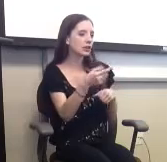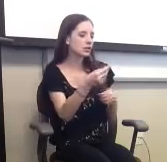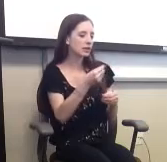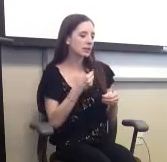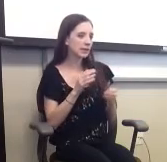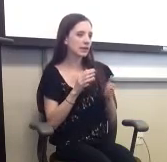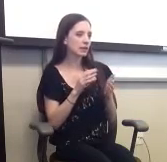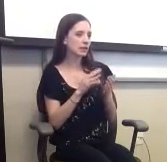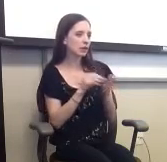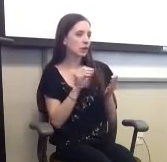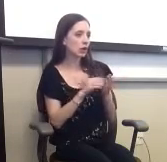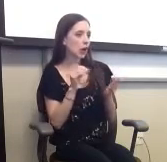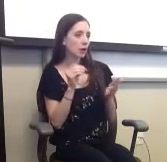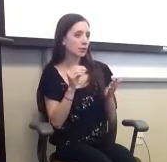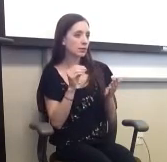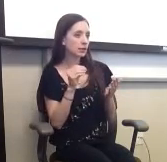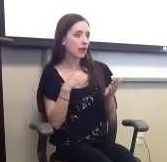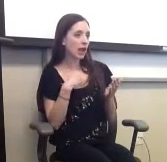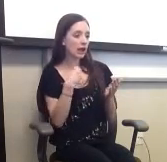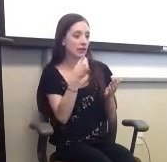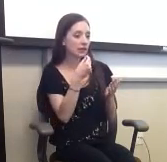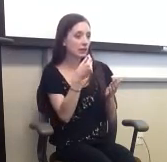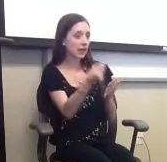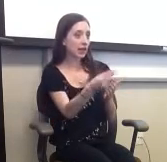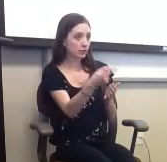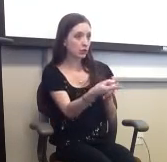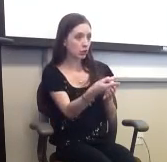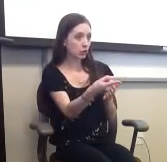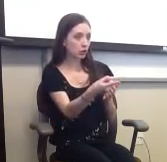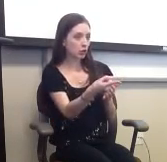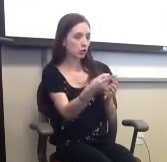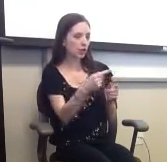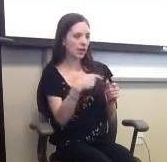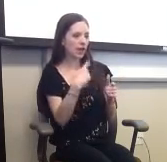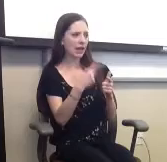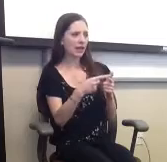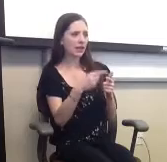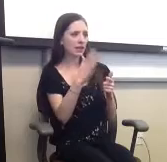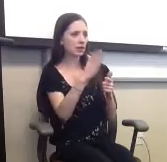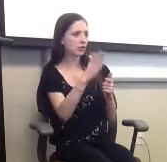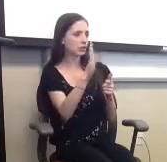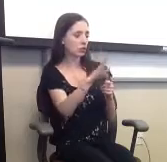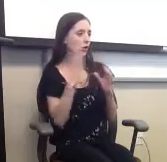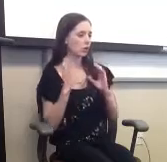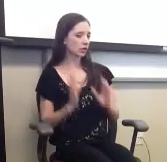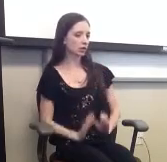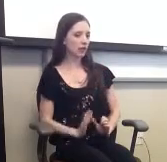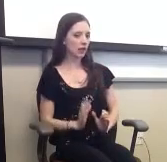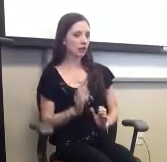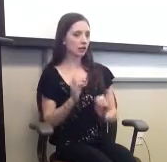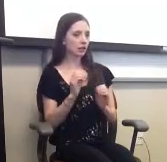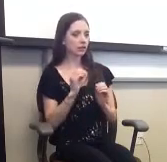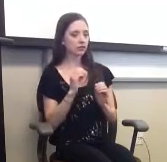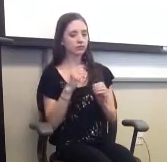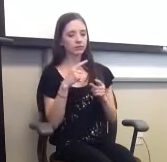to get their prescription. We don't want to in any way to be contributing to fraudulent